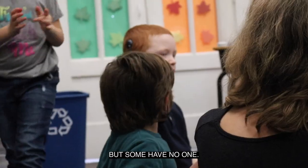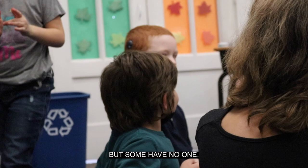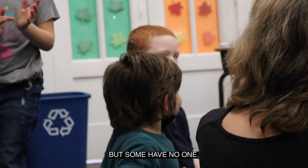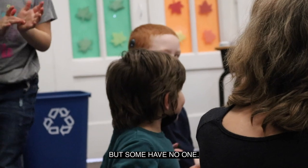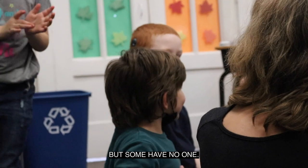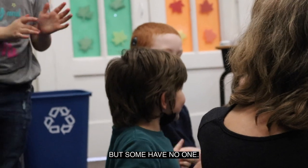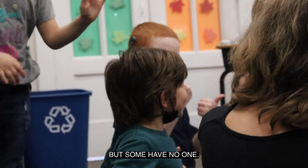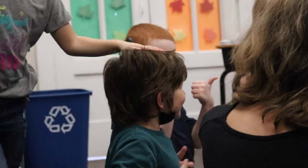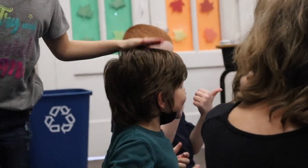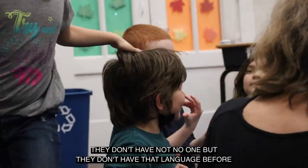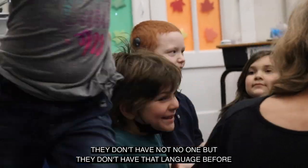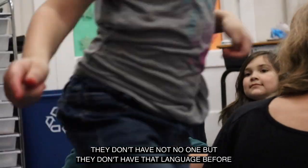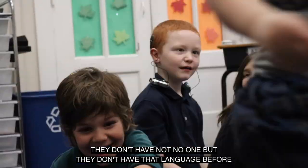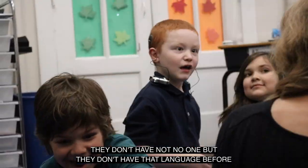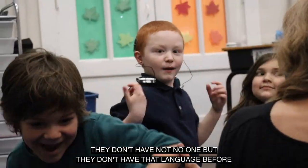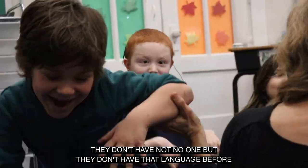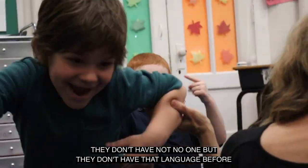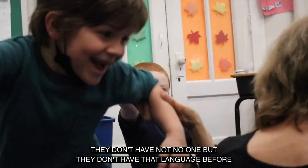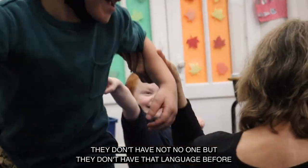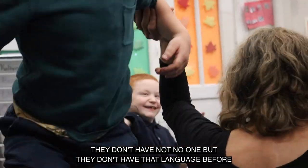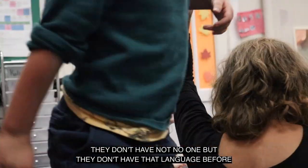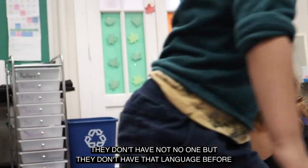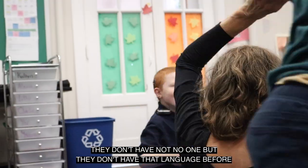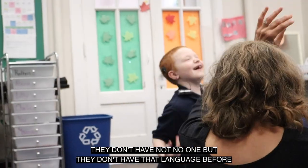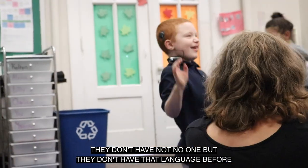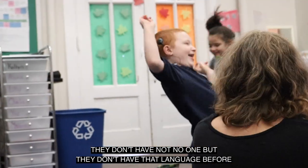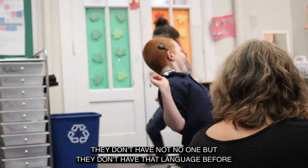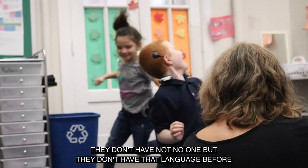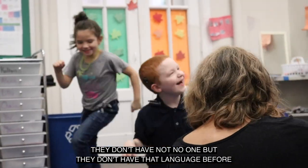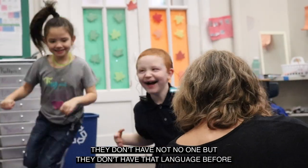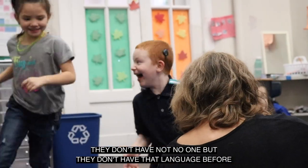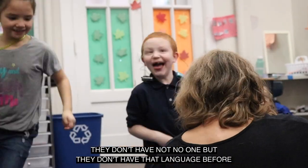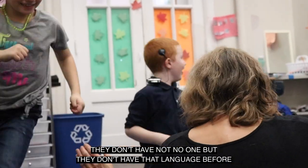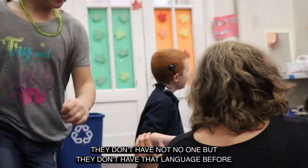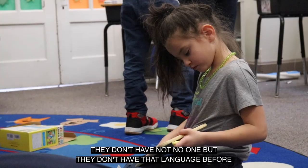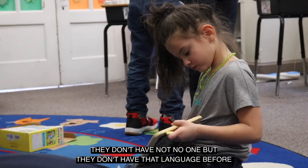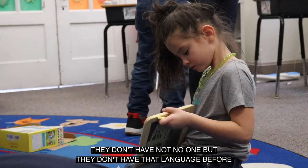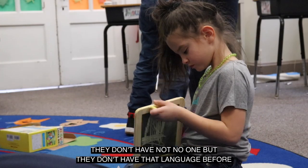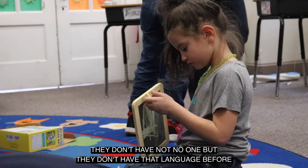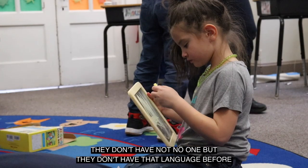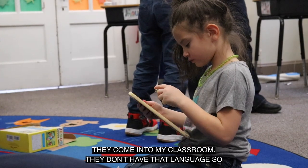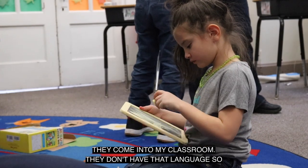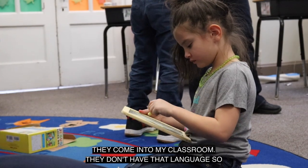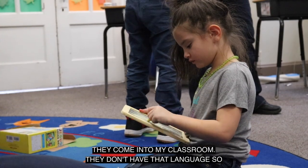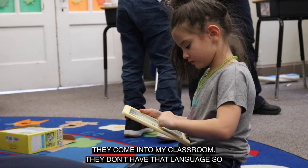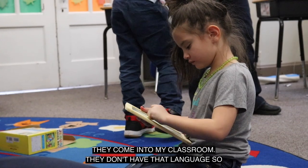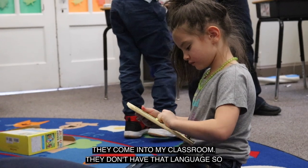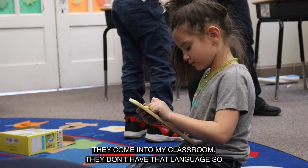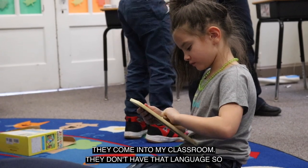no one. They don't have, not no one, but they don't have that language before they come into my classroom. They